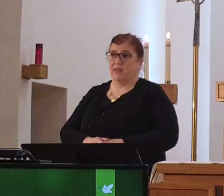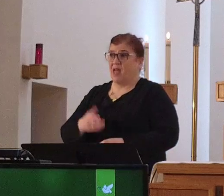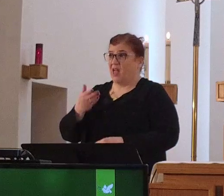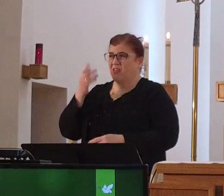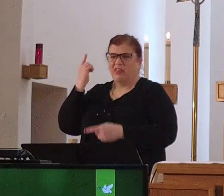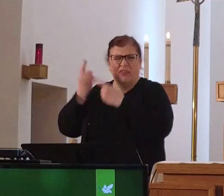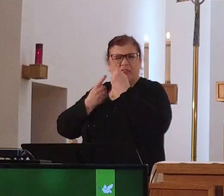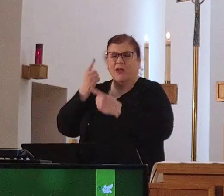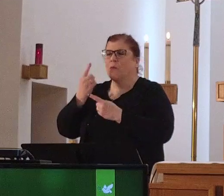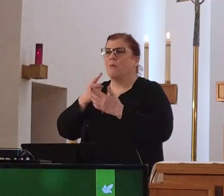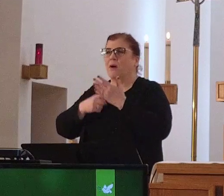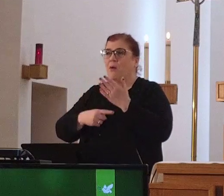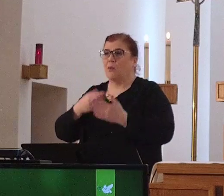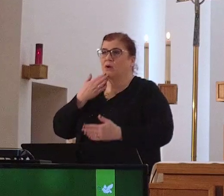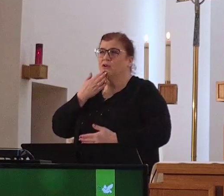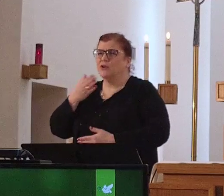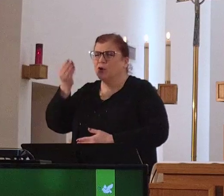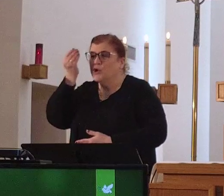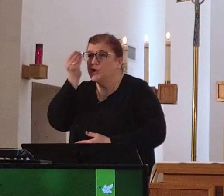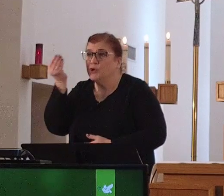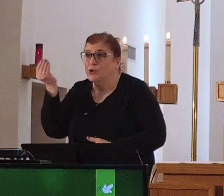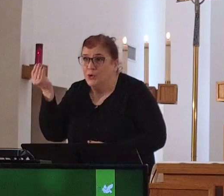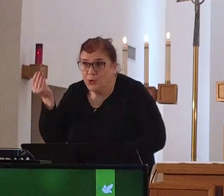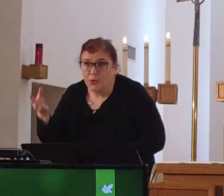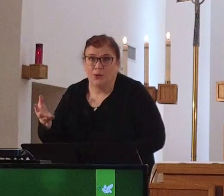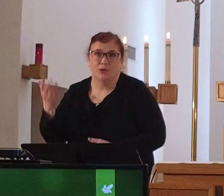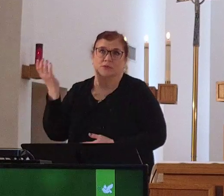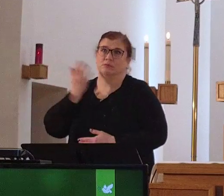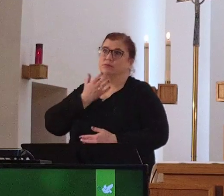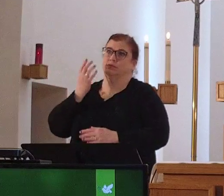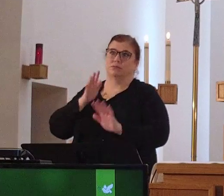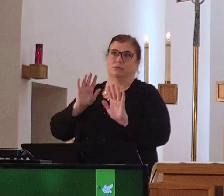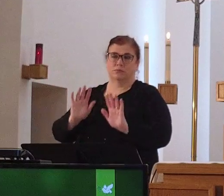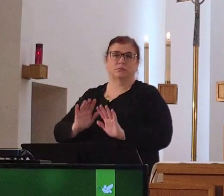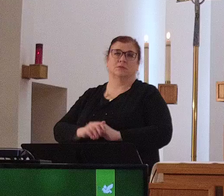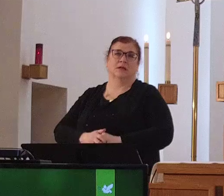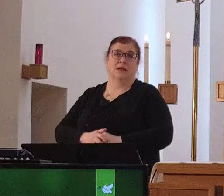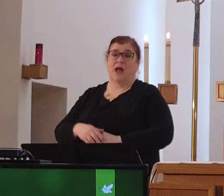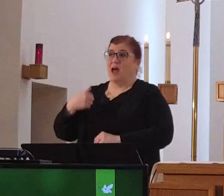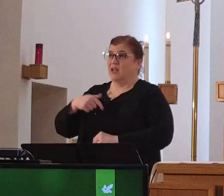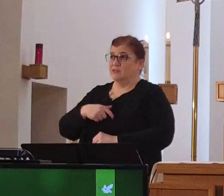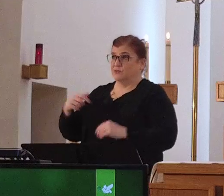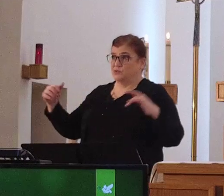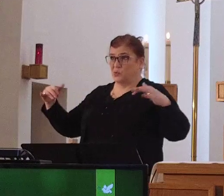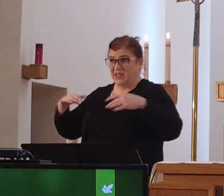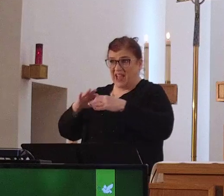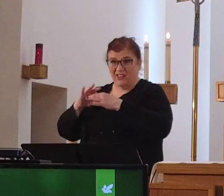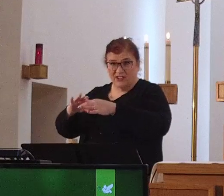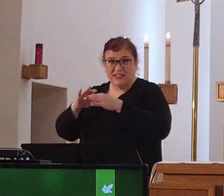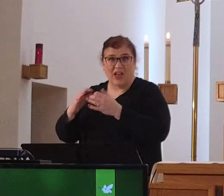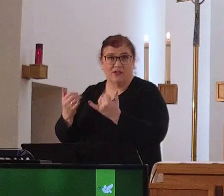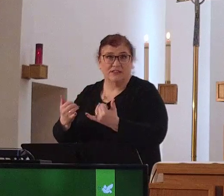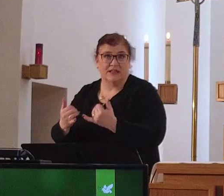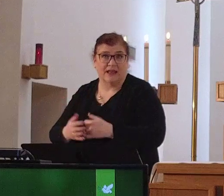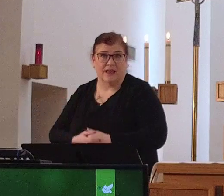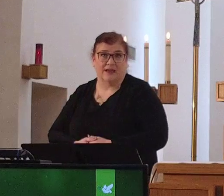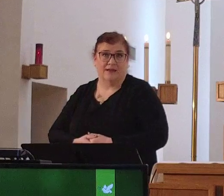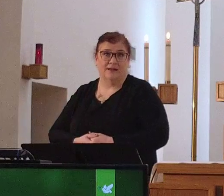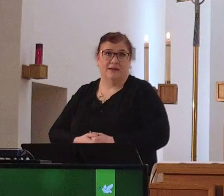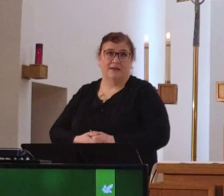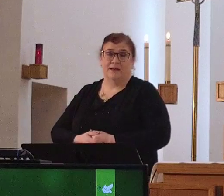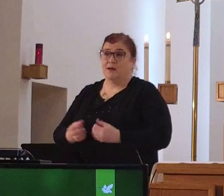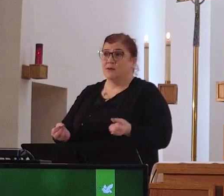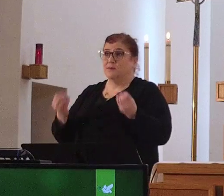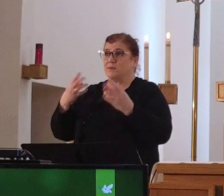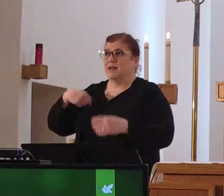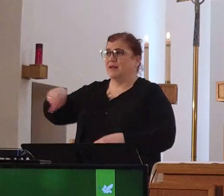Think about what good news that is. As we gather together today,